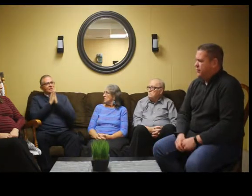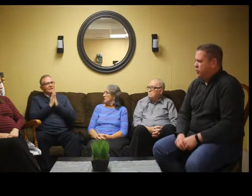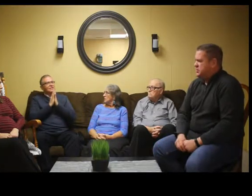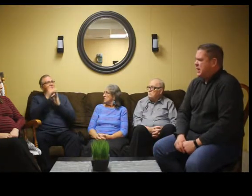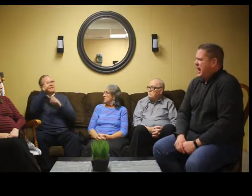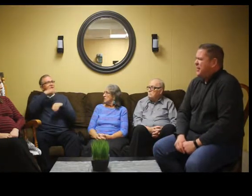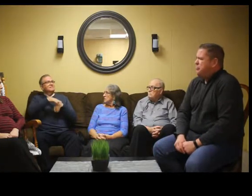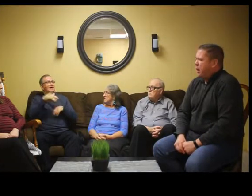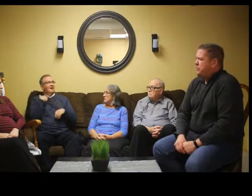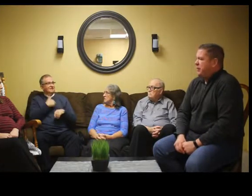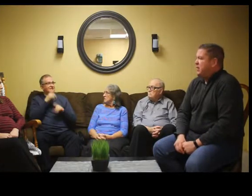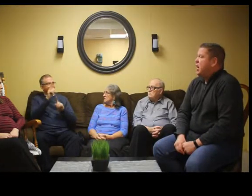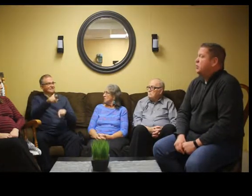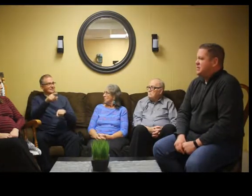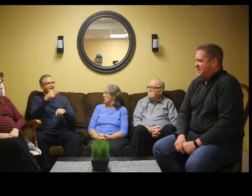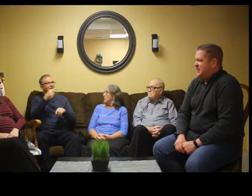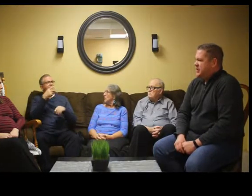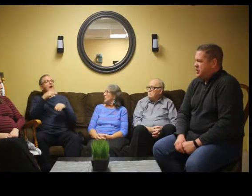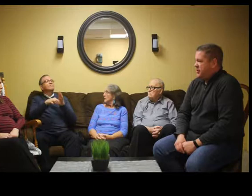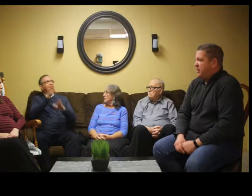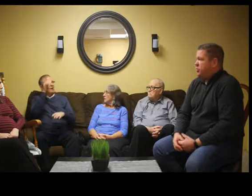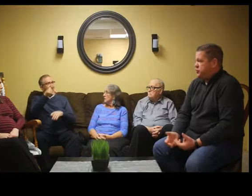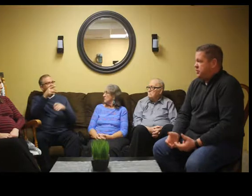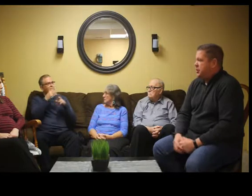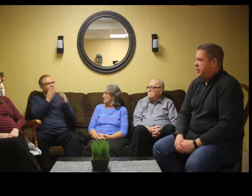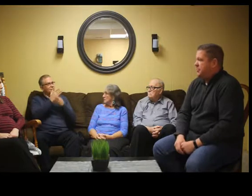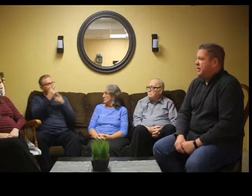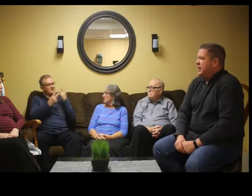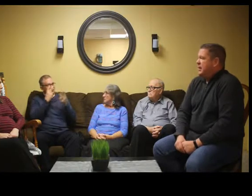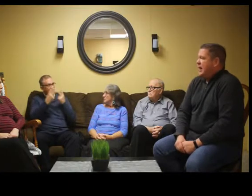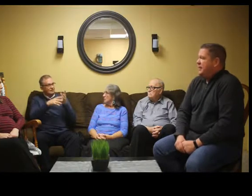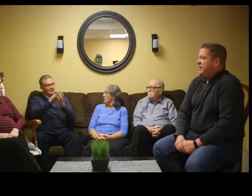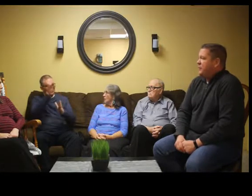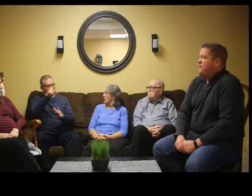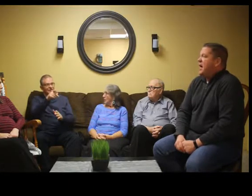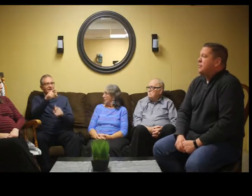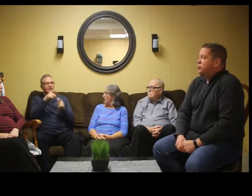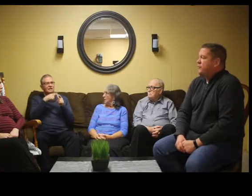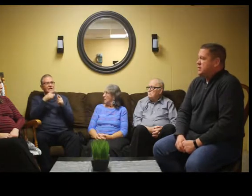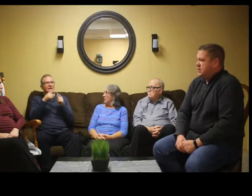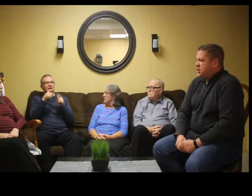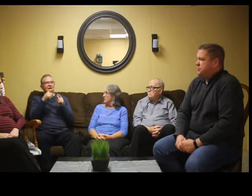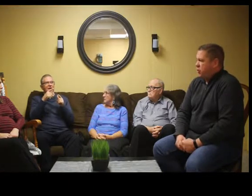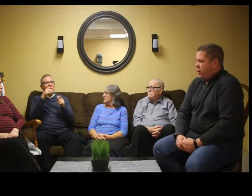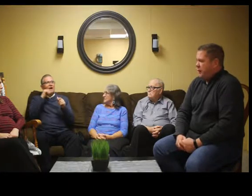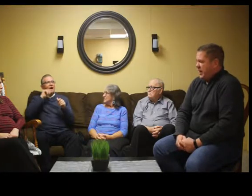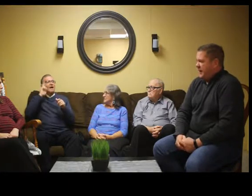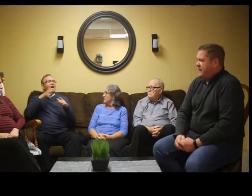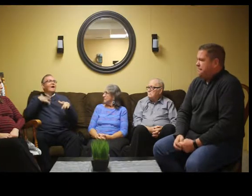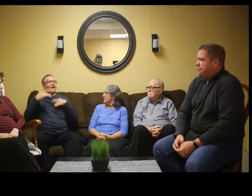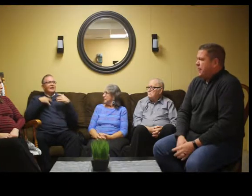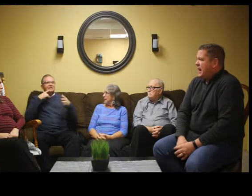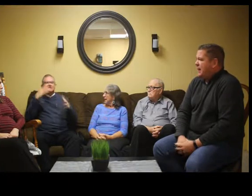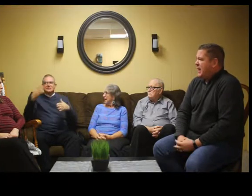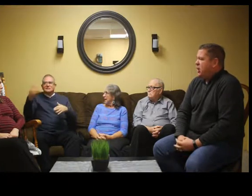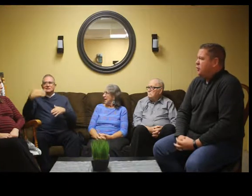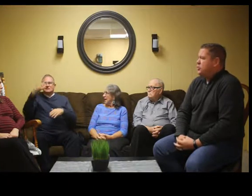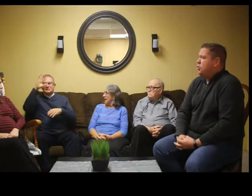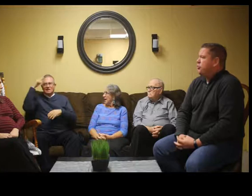course. And they prayed and prayed that God would send a missionary there. And of course, we showed up. And we found him through a visitation program we have. And the aunt and uncle were so thrilled